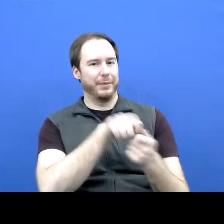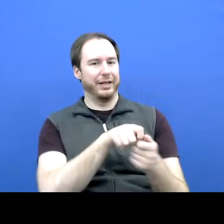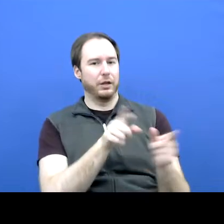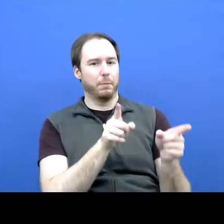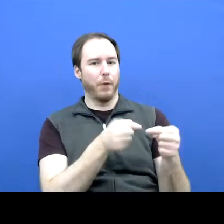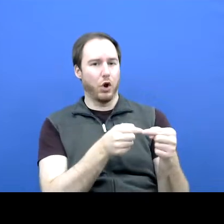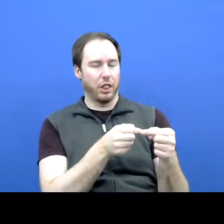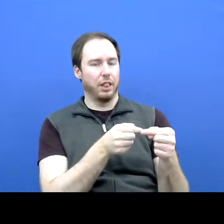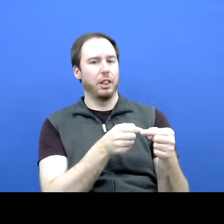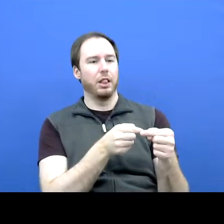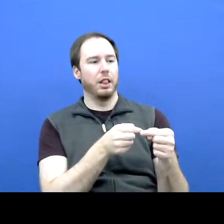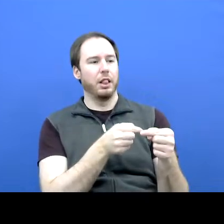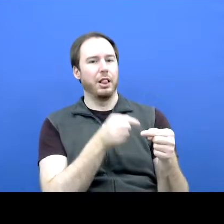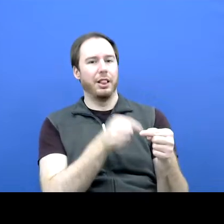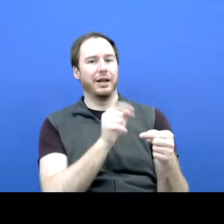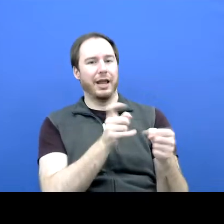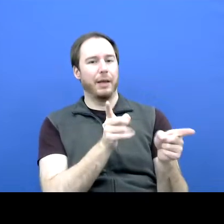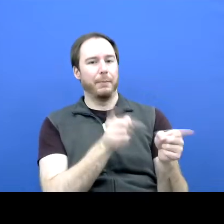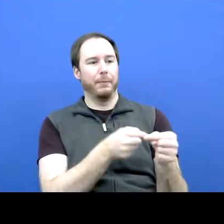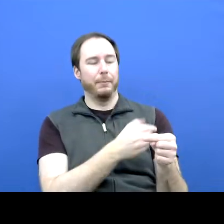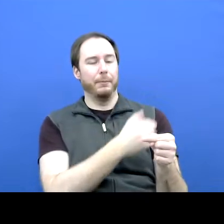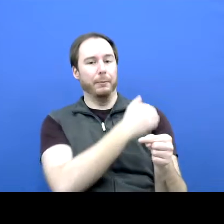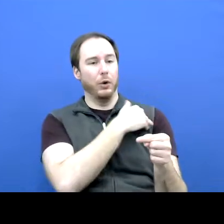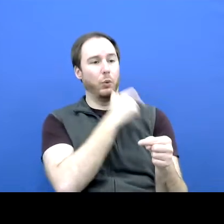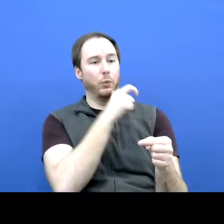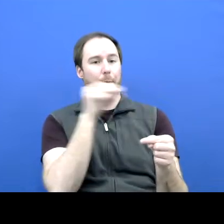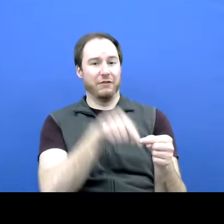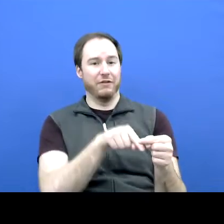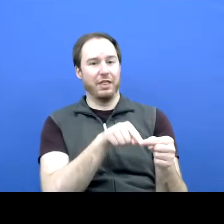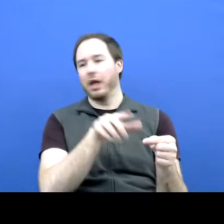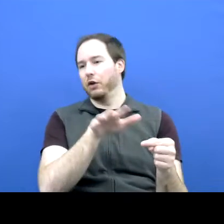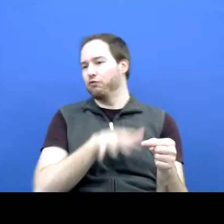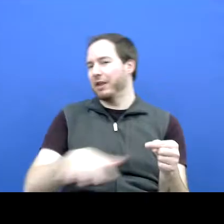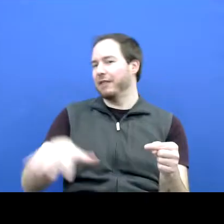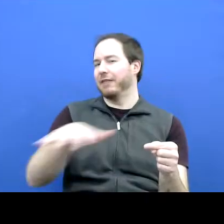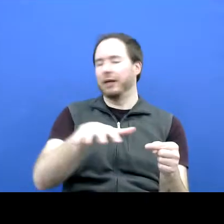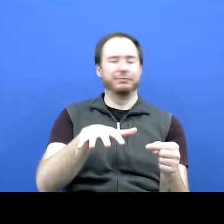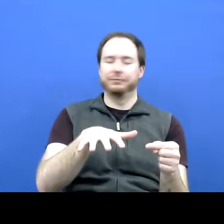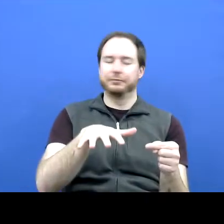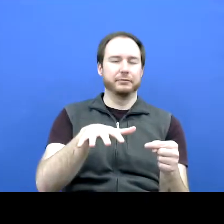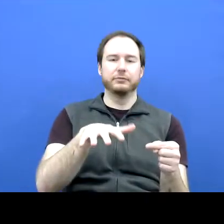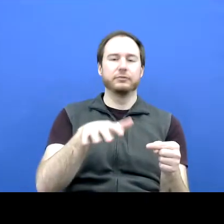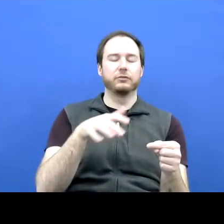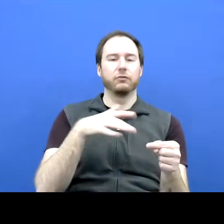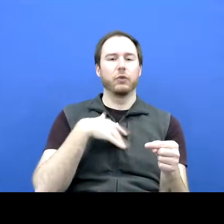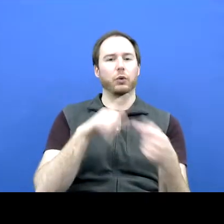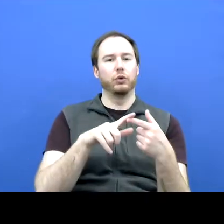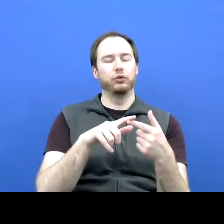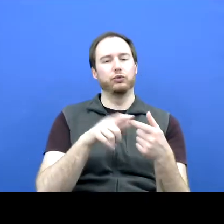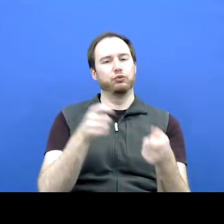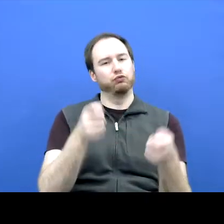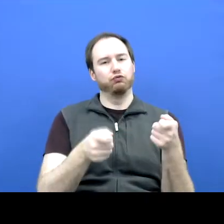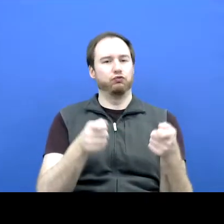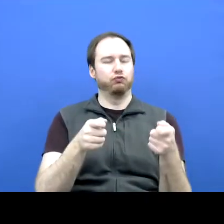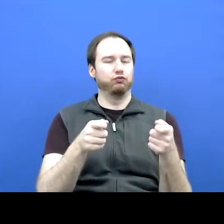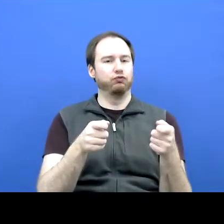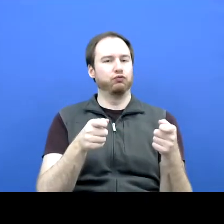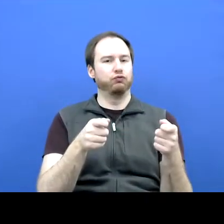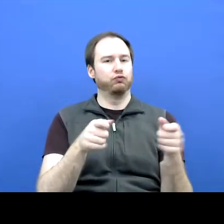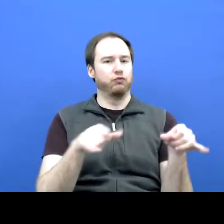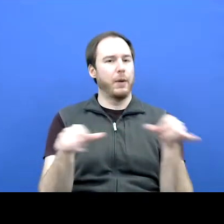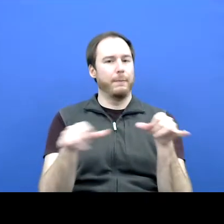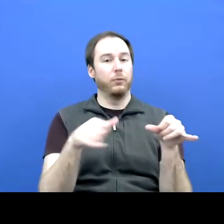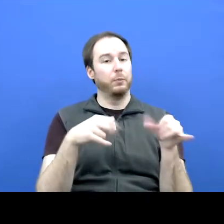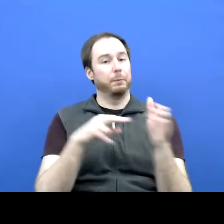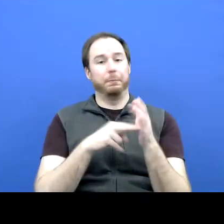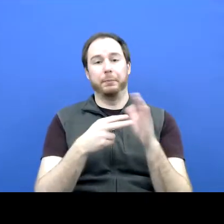parcel. And that tax burden was picked up by the rest of the parcels. So it was just a way to re-scramble. What we